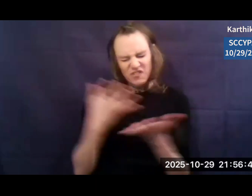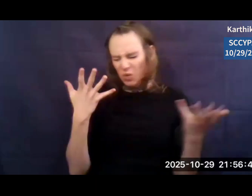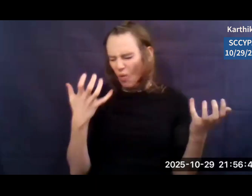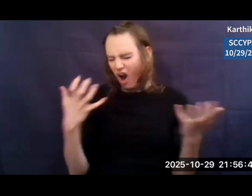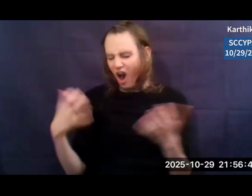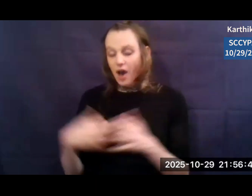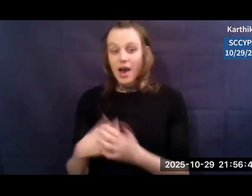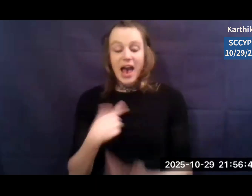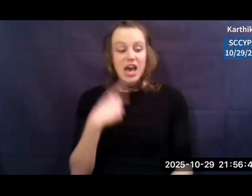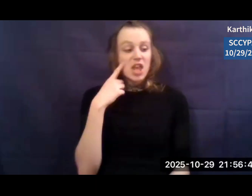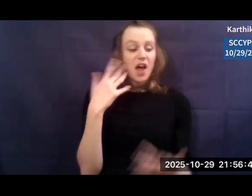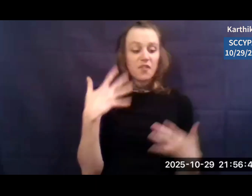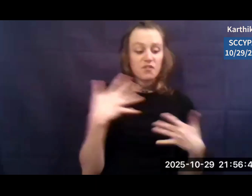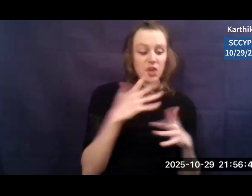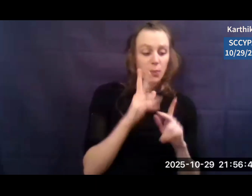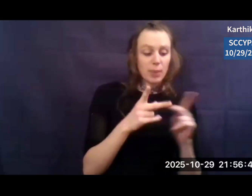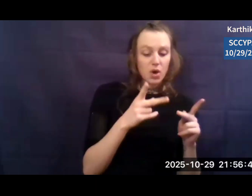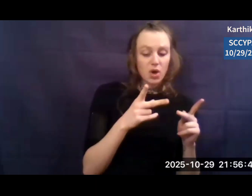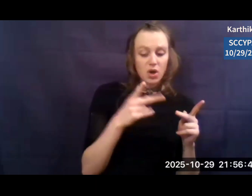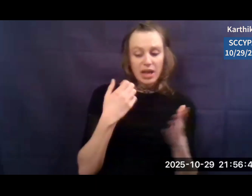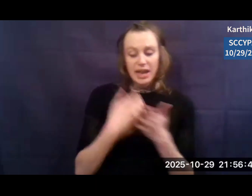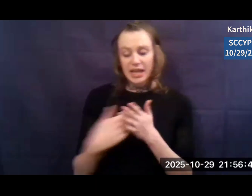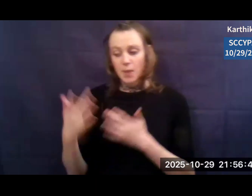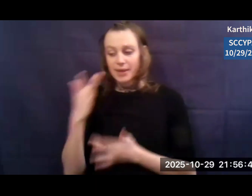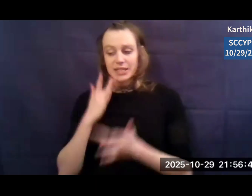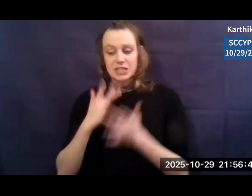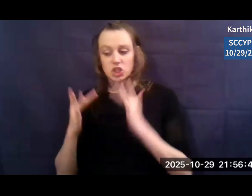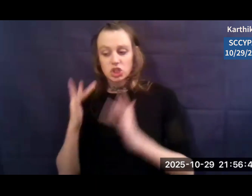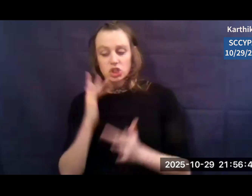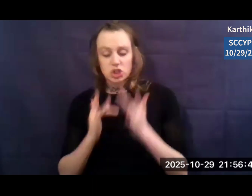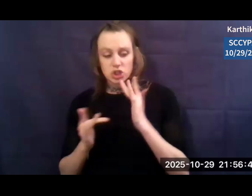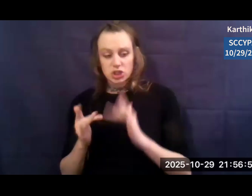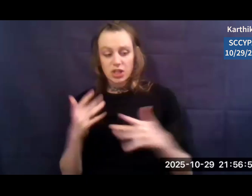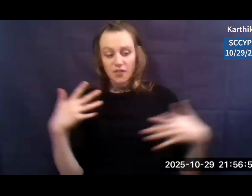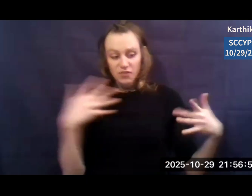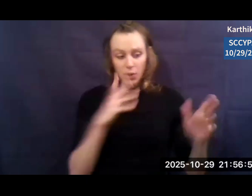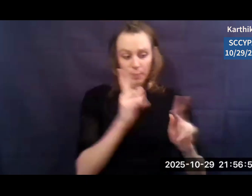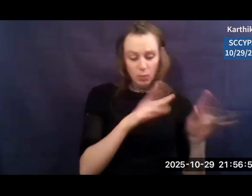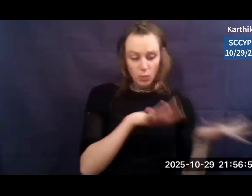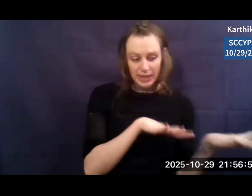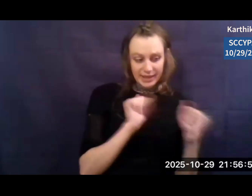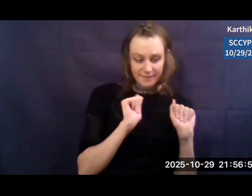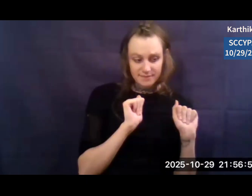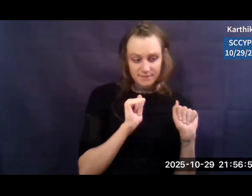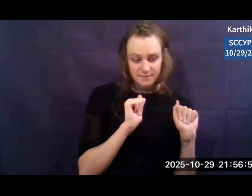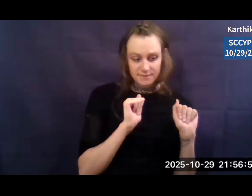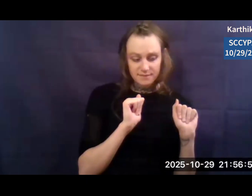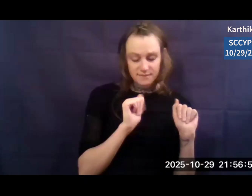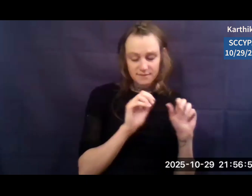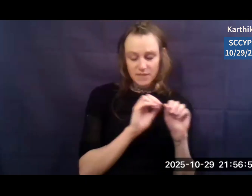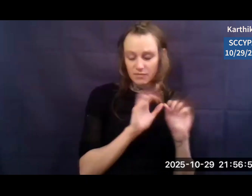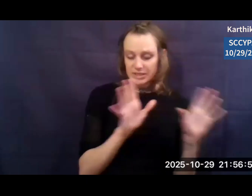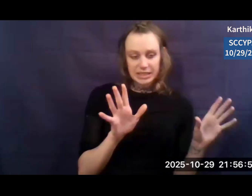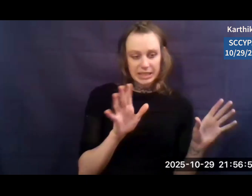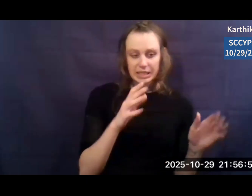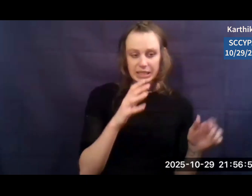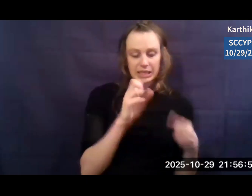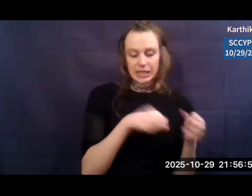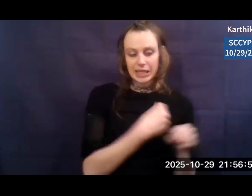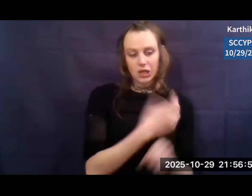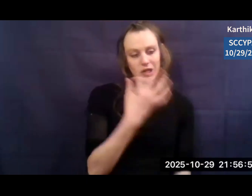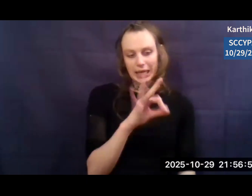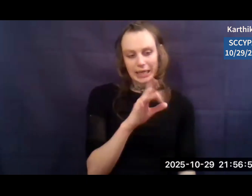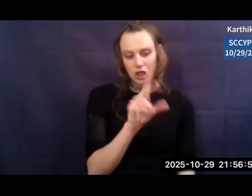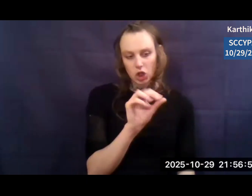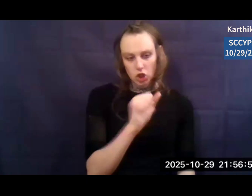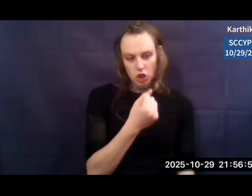and economic insecurity will leave us. I'm like, oh, fear of people will leave us is obviously like 1930s, like they couldn't be direct. So that